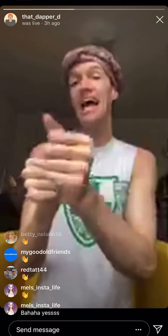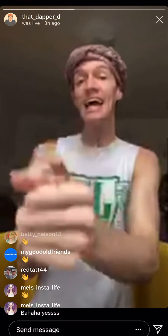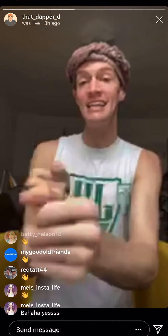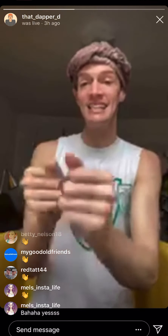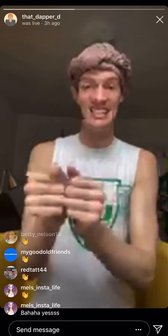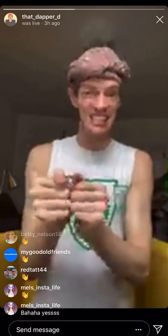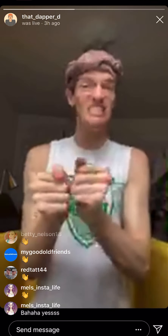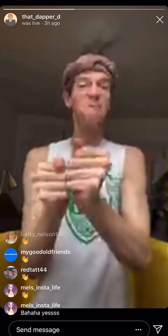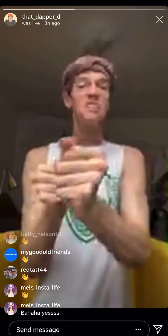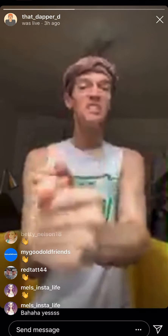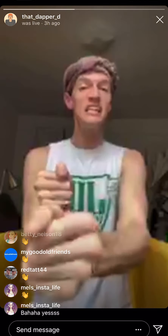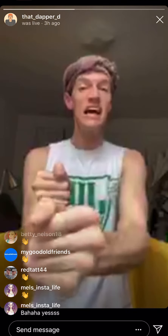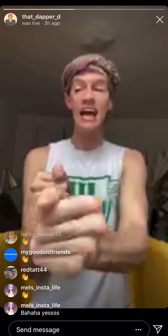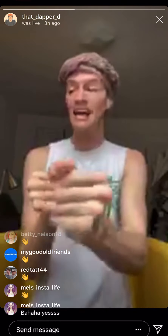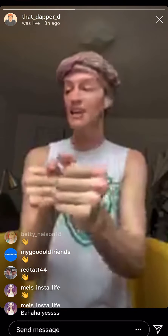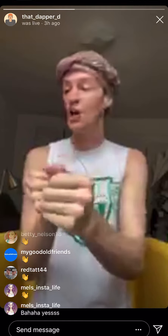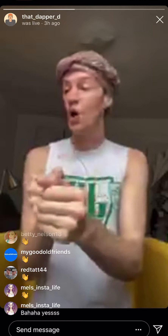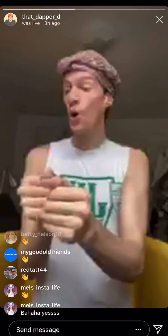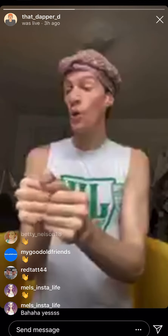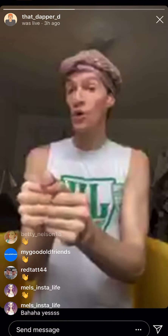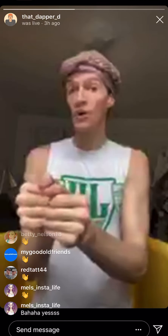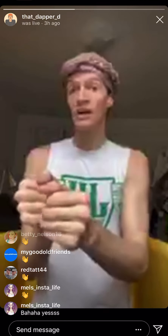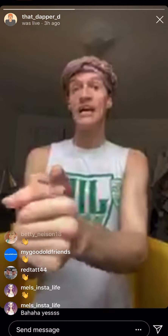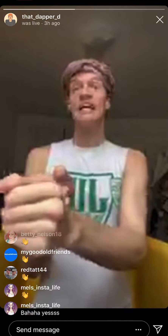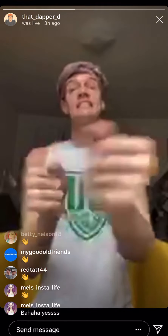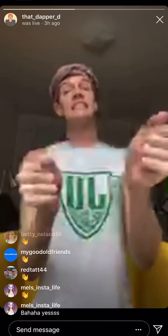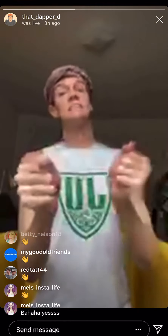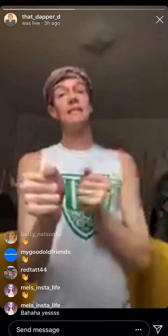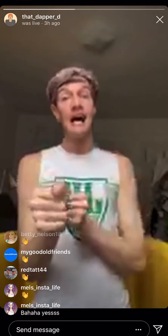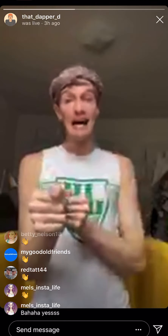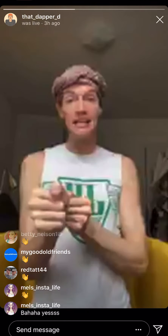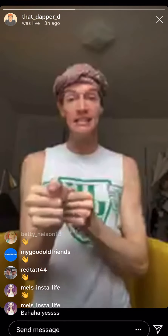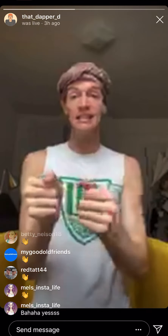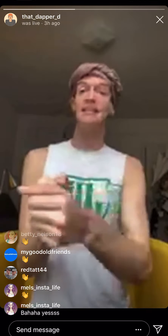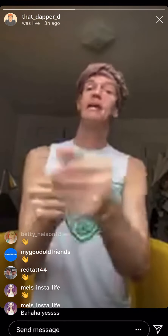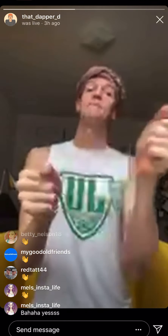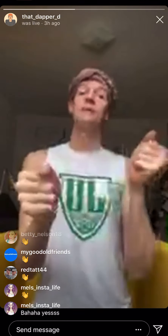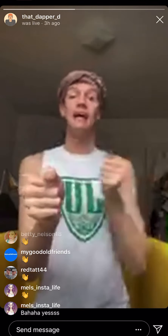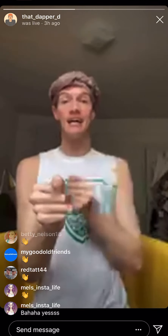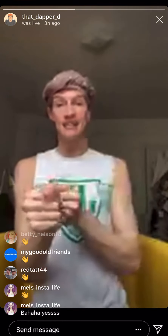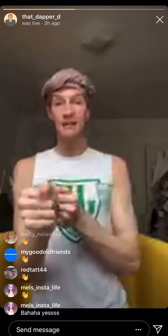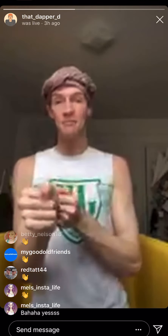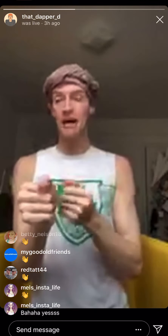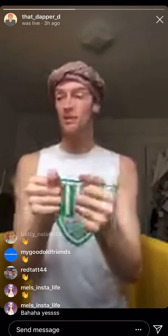he's getting he's getting ahead or he's getting behind behind comes back around